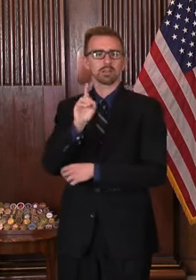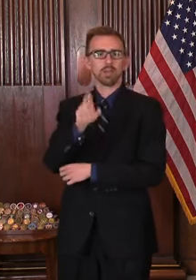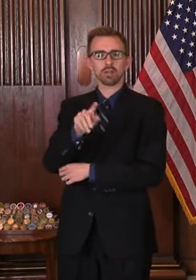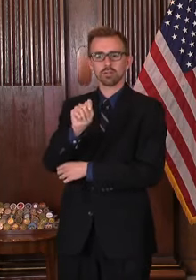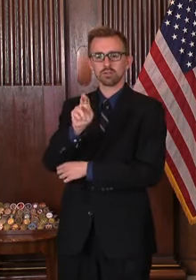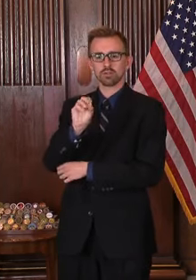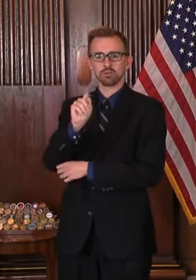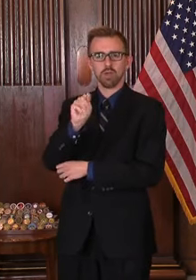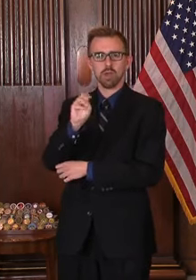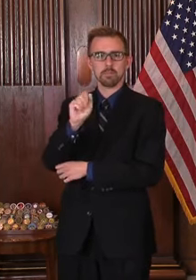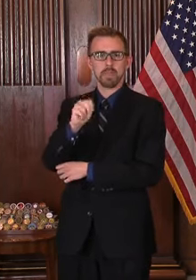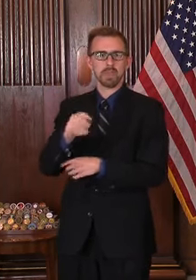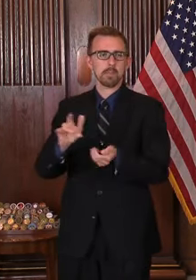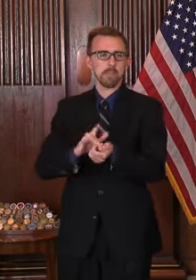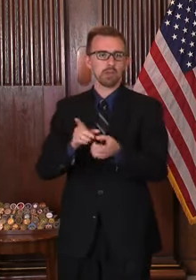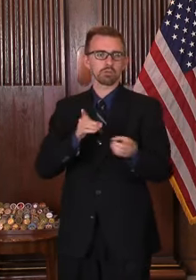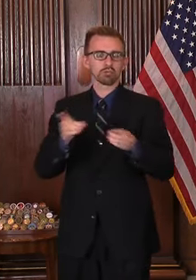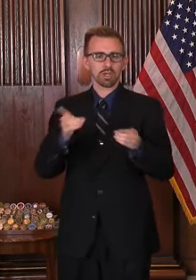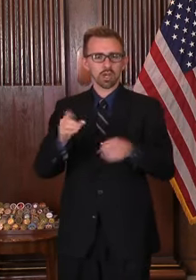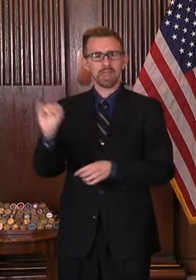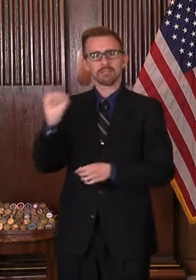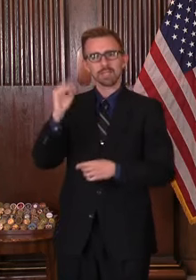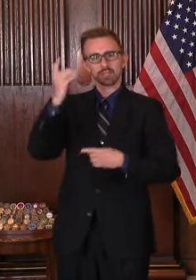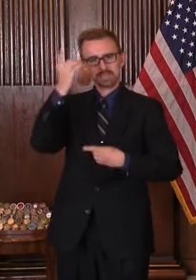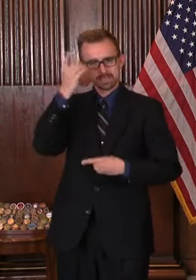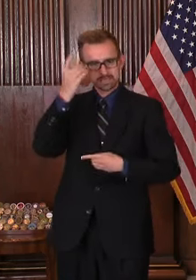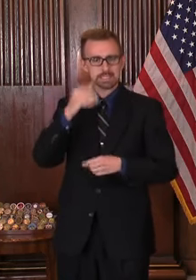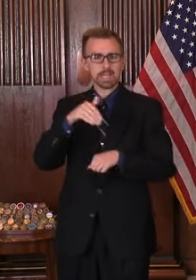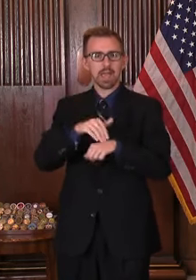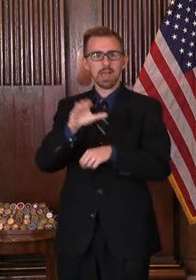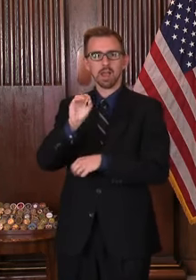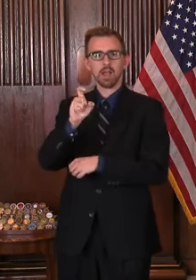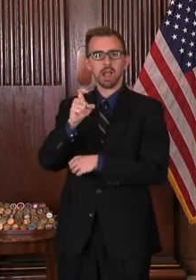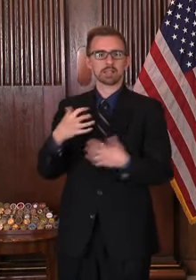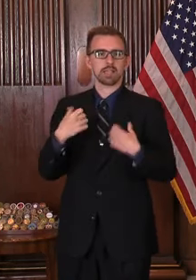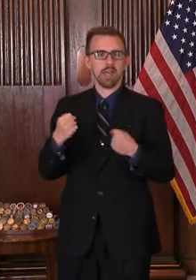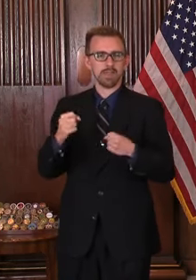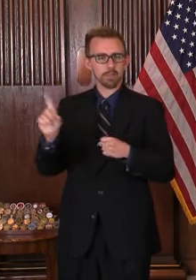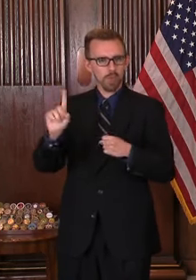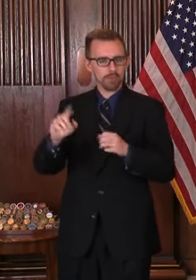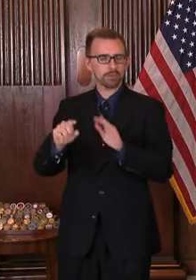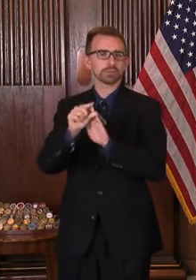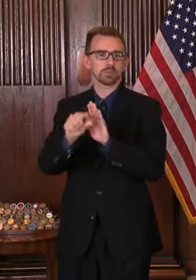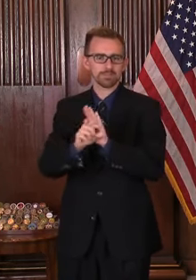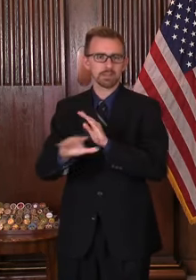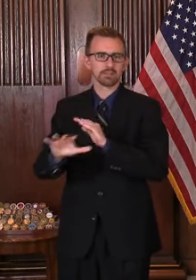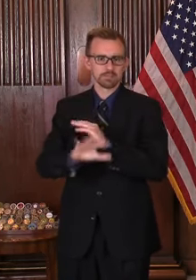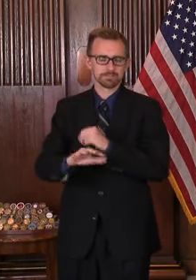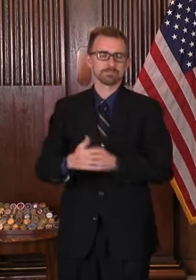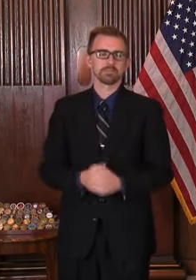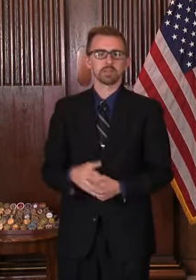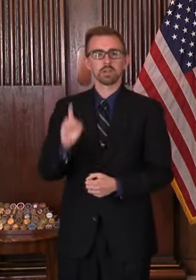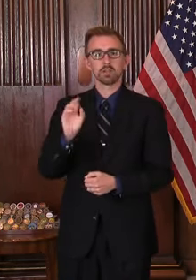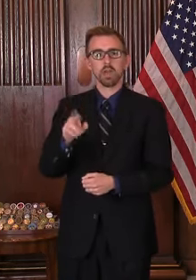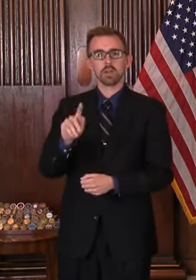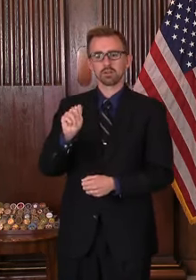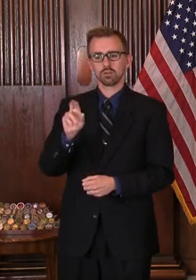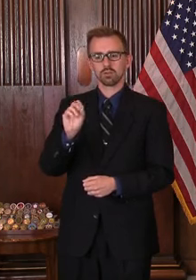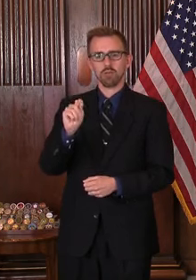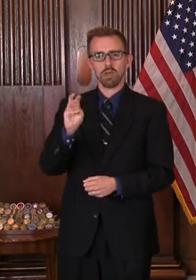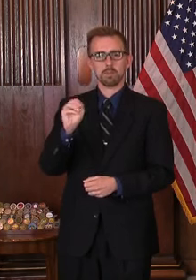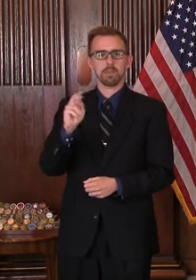Trotman, Medical Director of the Infectious Disease at Cox Health in Springfield. Dr. Trotman is here to